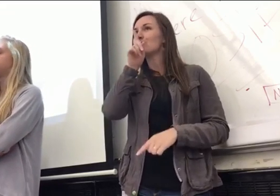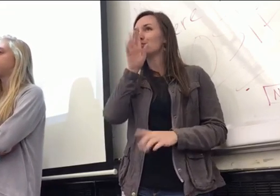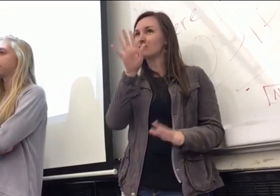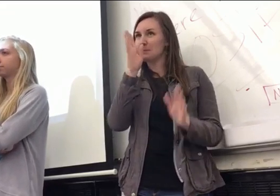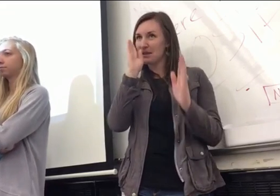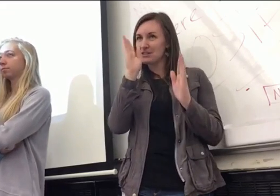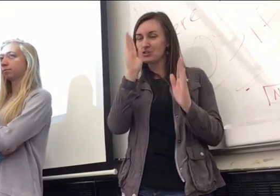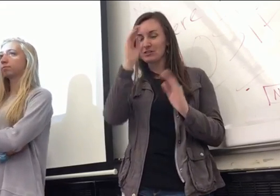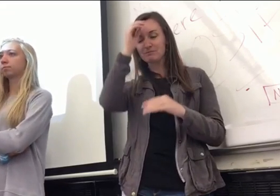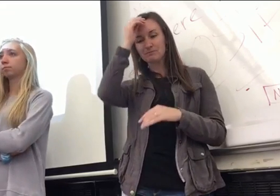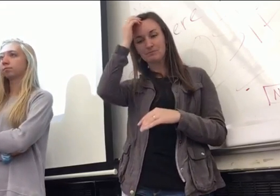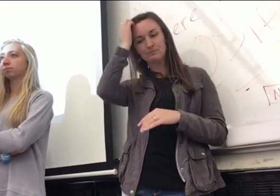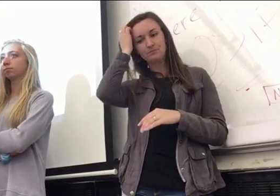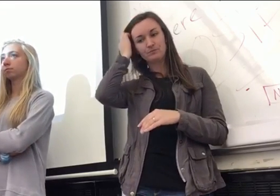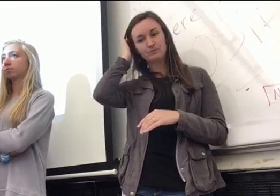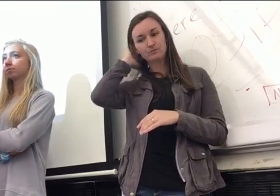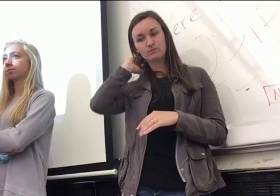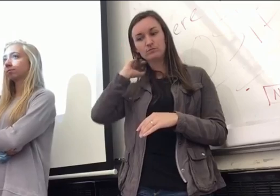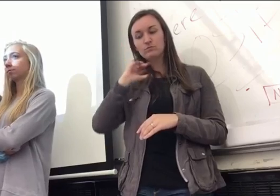but normally,